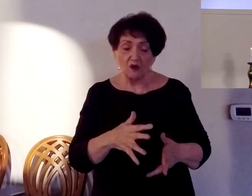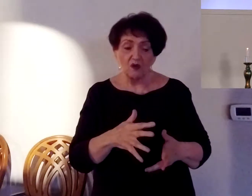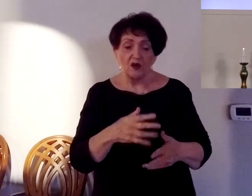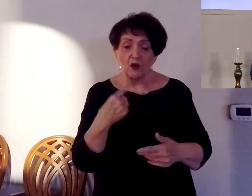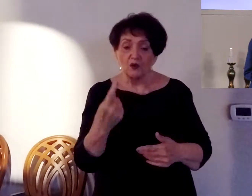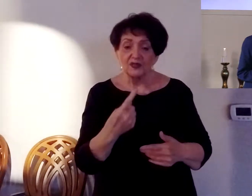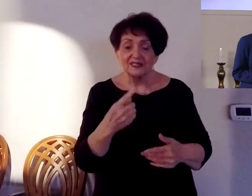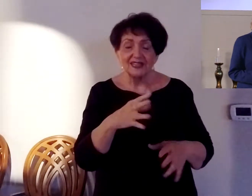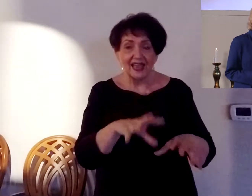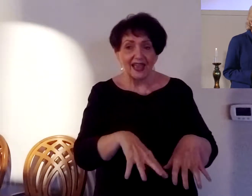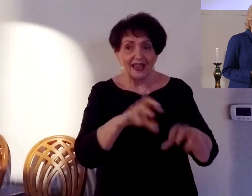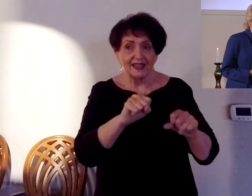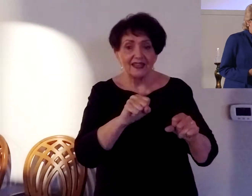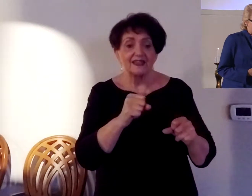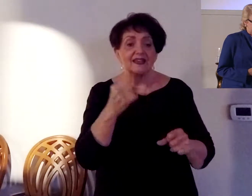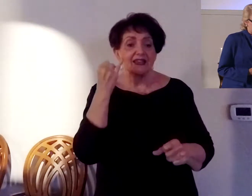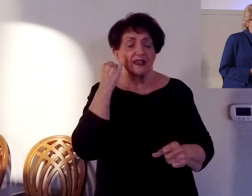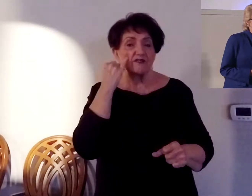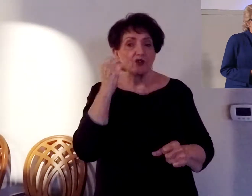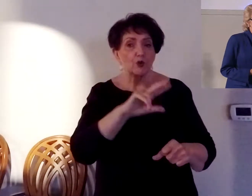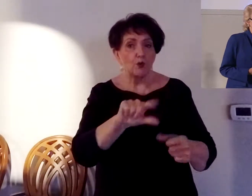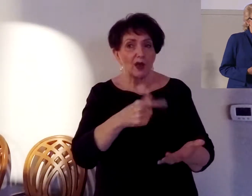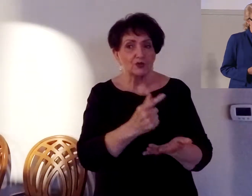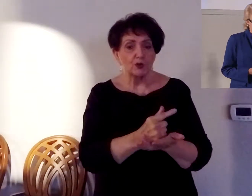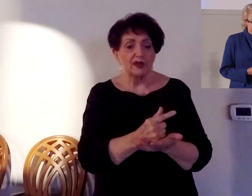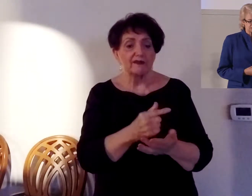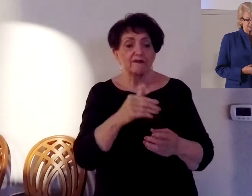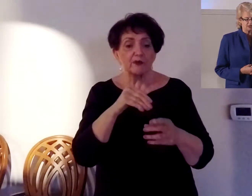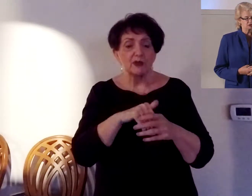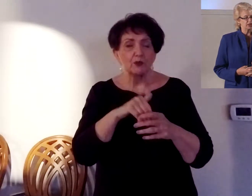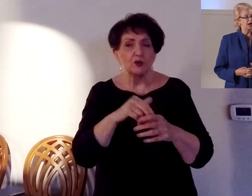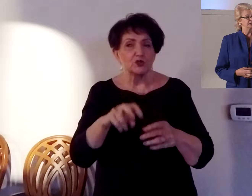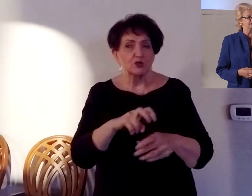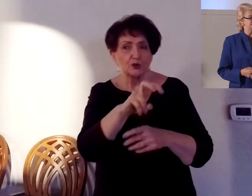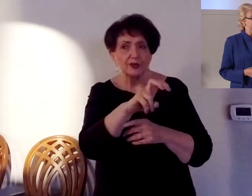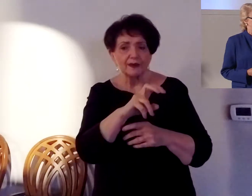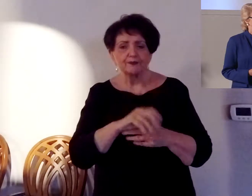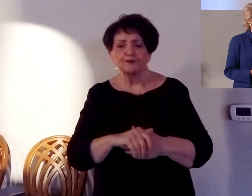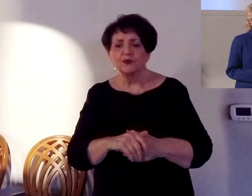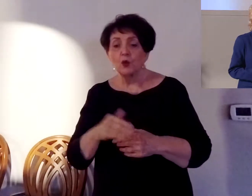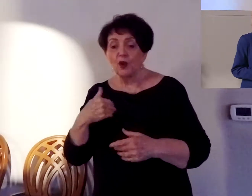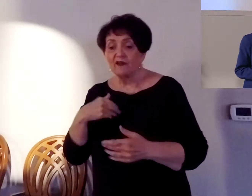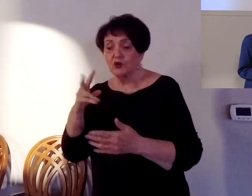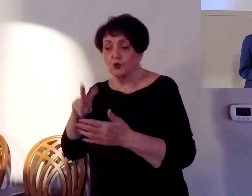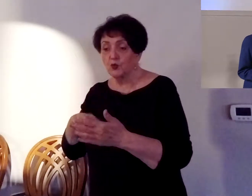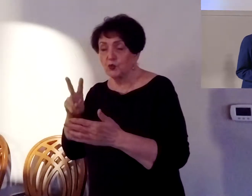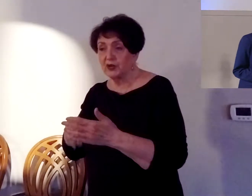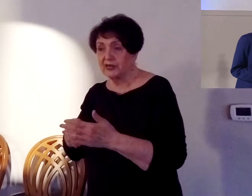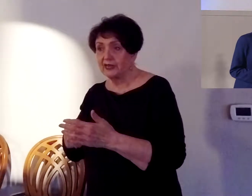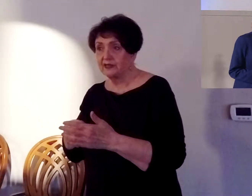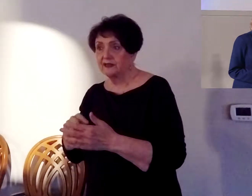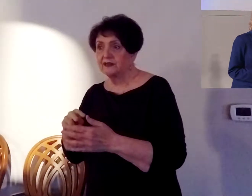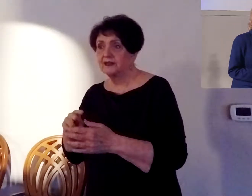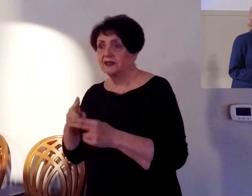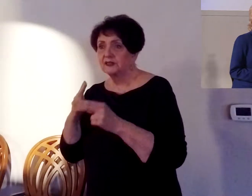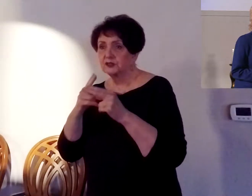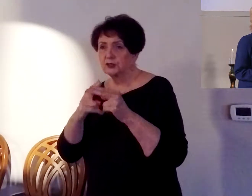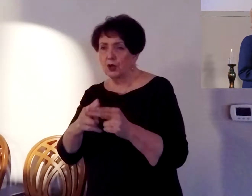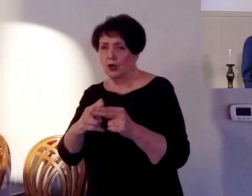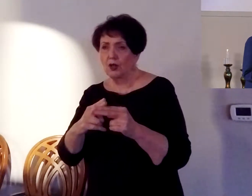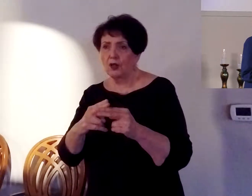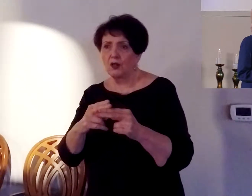practitioners, and we're reading some amazing books. And there's an assigned reading over the holidays for the month that we're on break, and it's called The